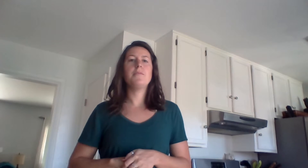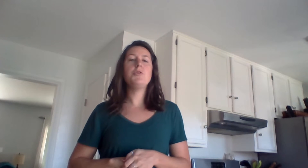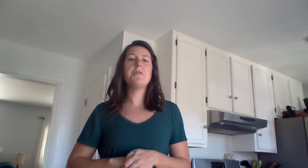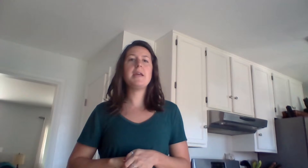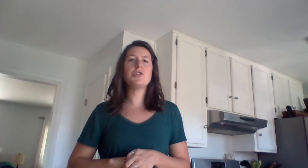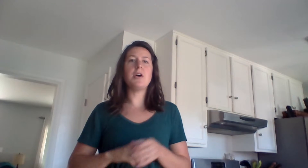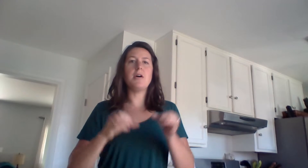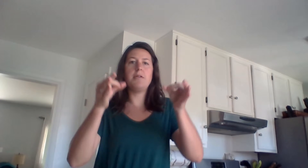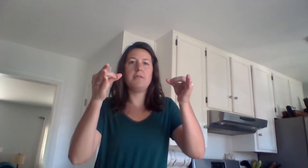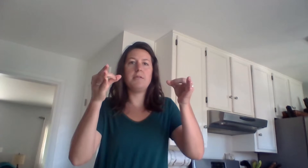euthanasia,